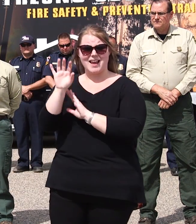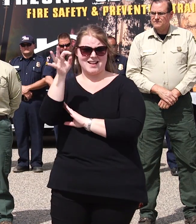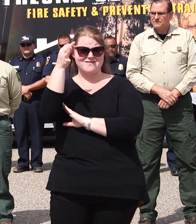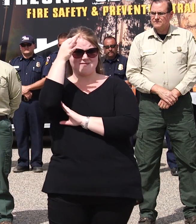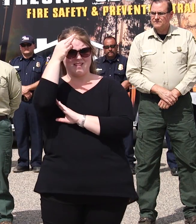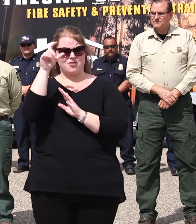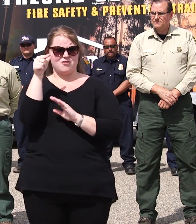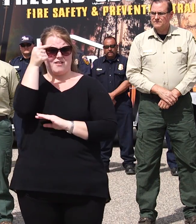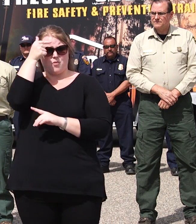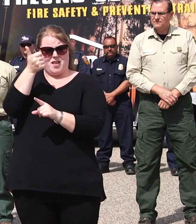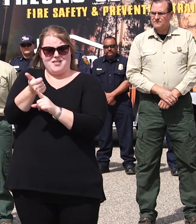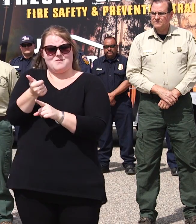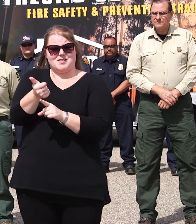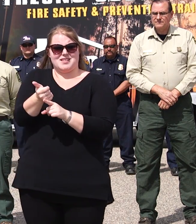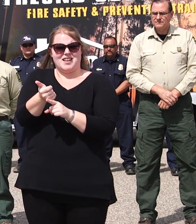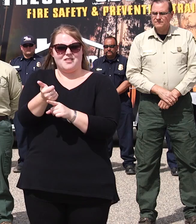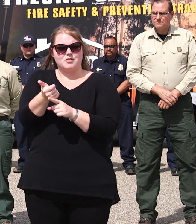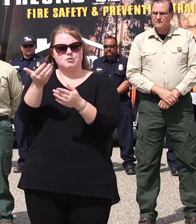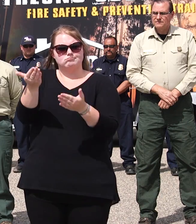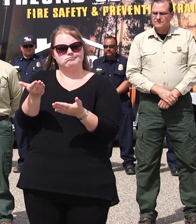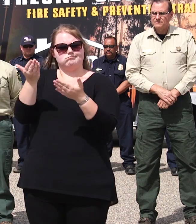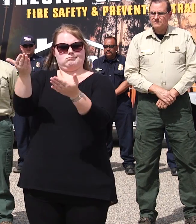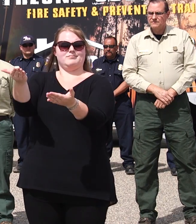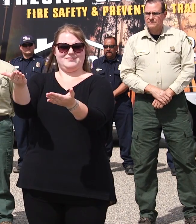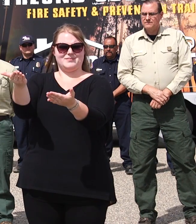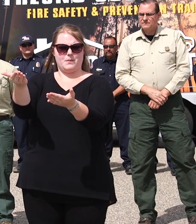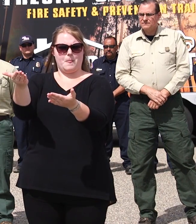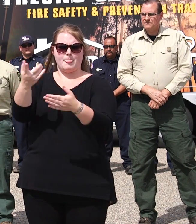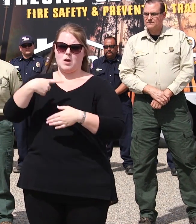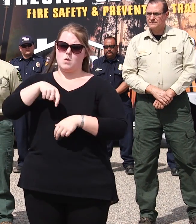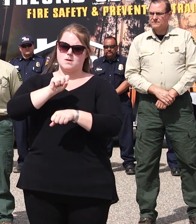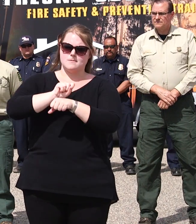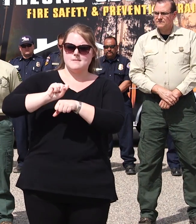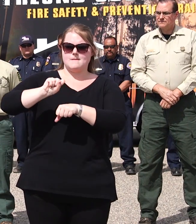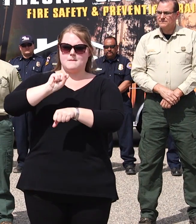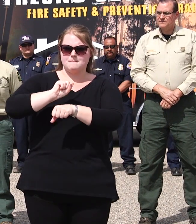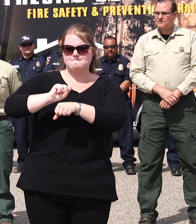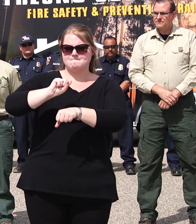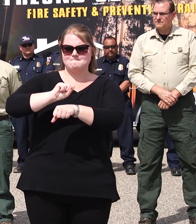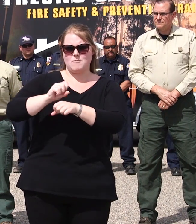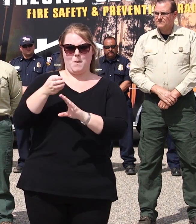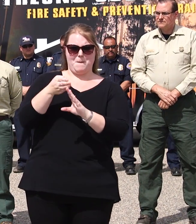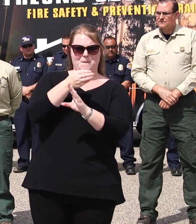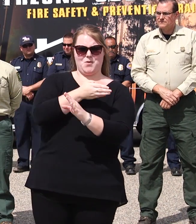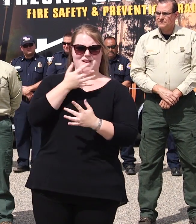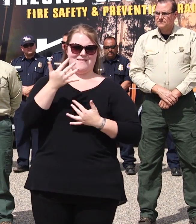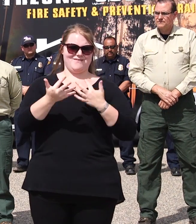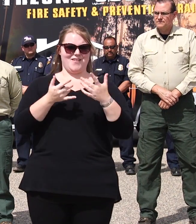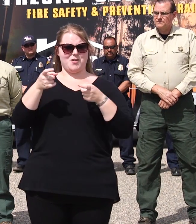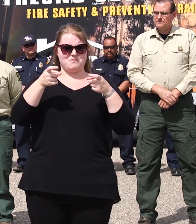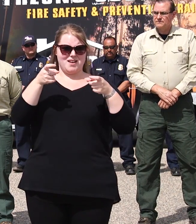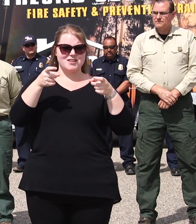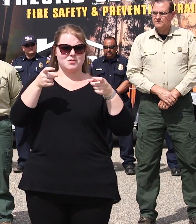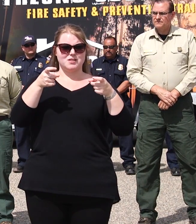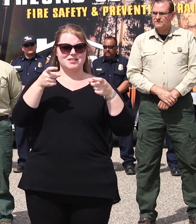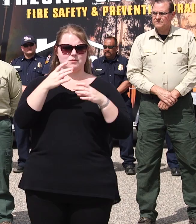heard previously, are bringing to the table. We are working hard on our pre-fire management and